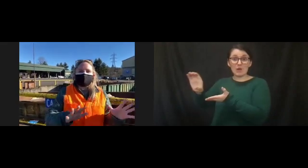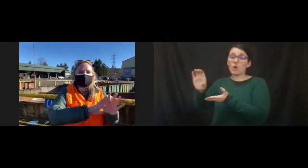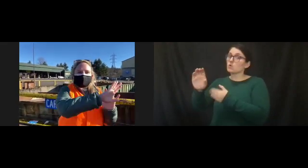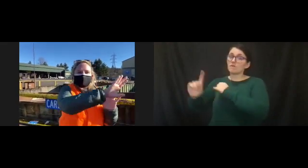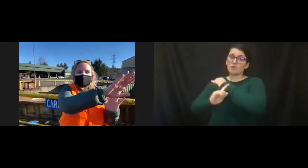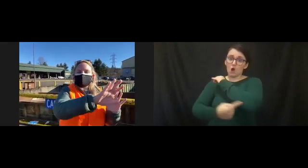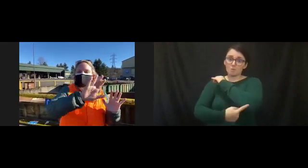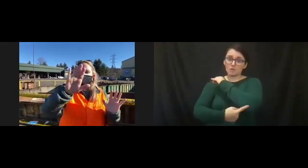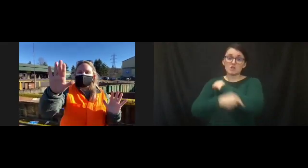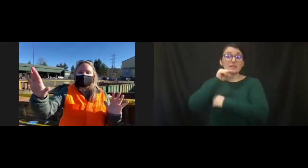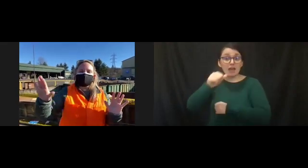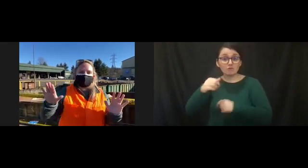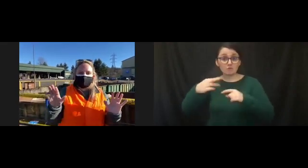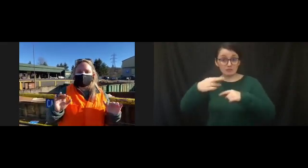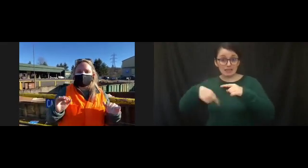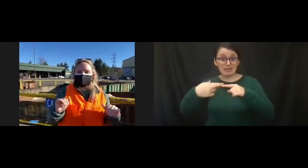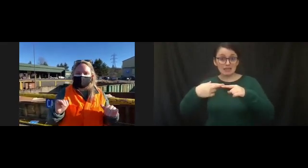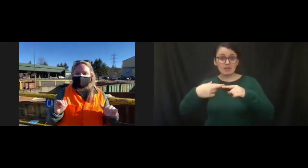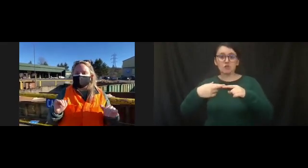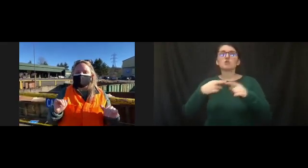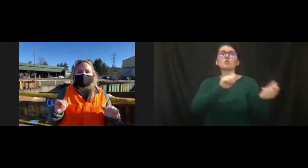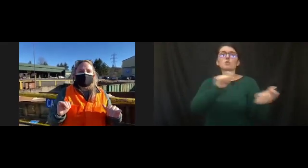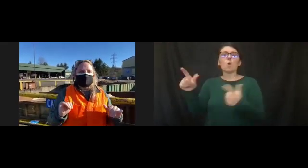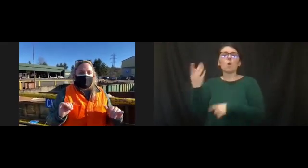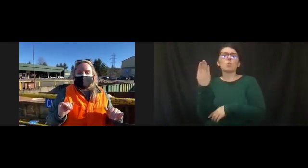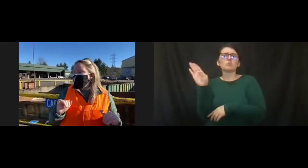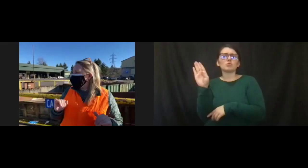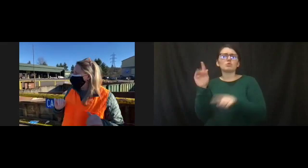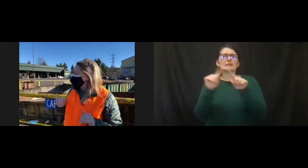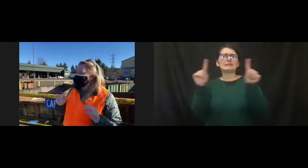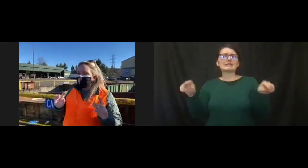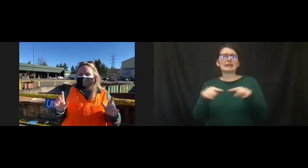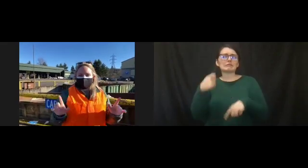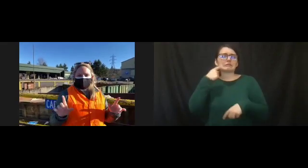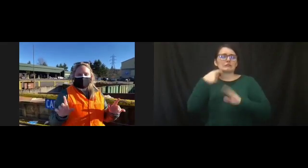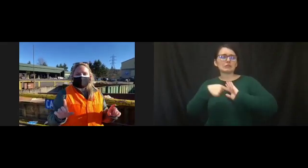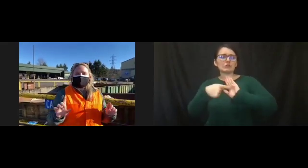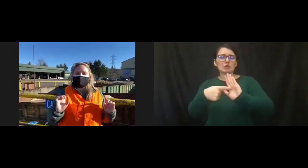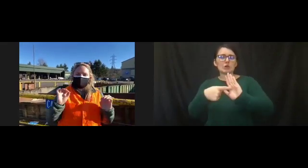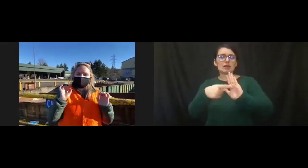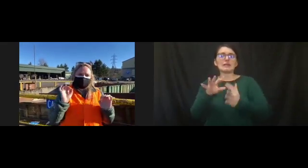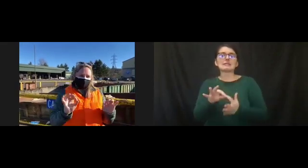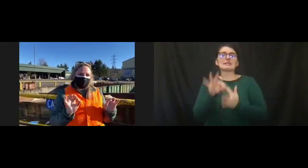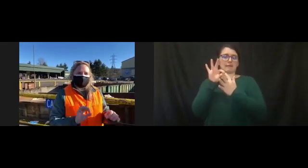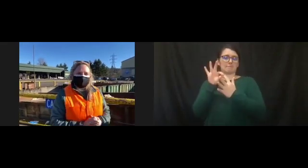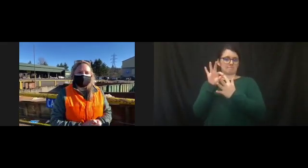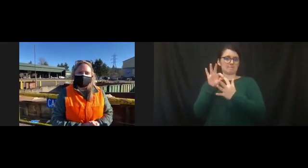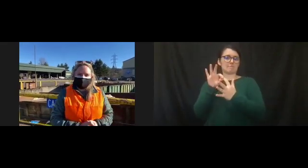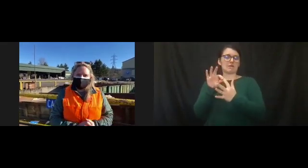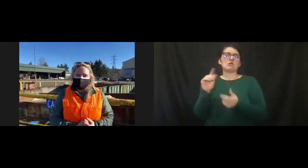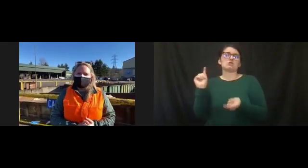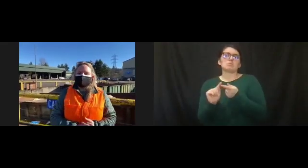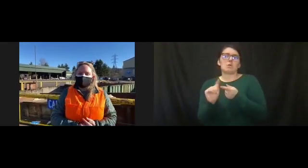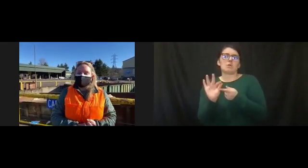free to recycle all of those blue signs that we showed you, except for there is a small fee for